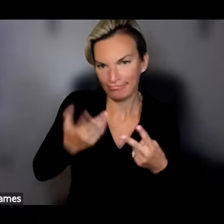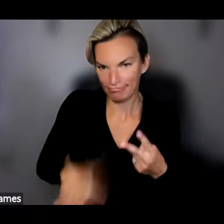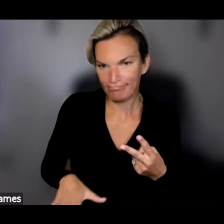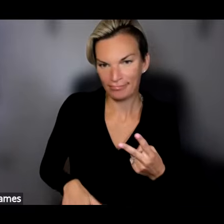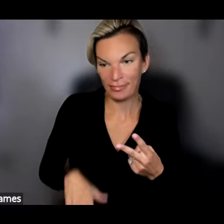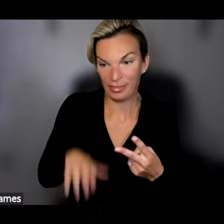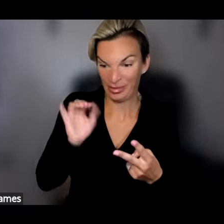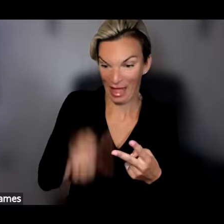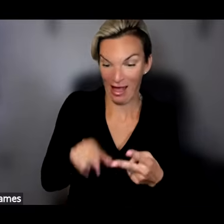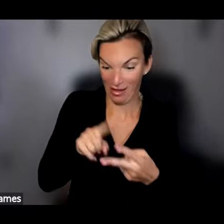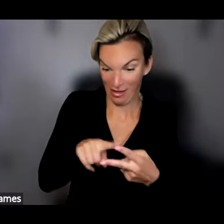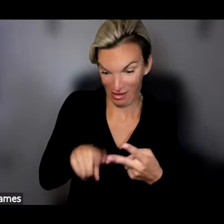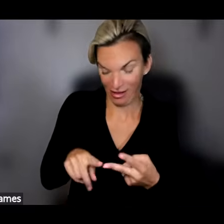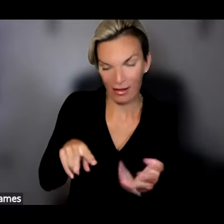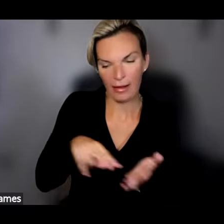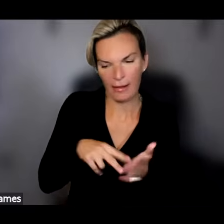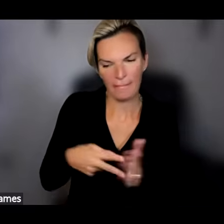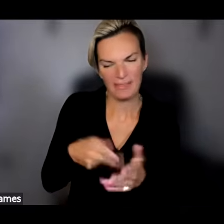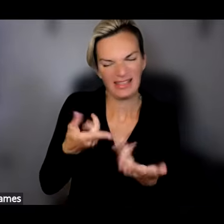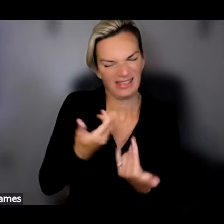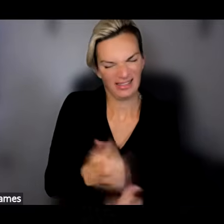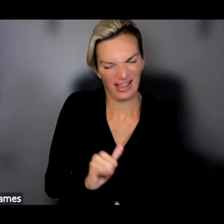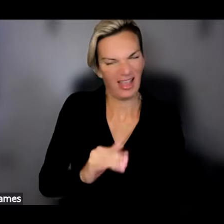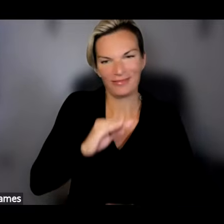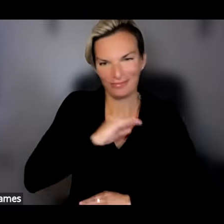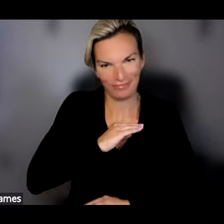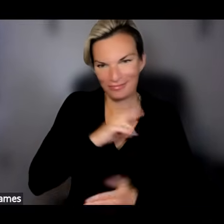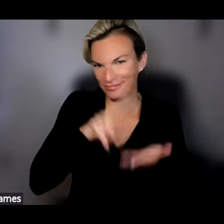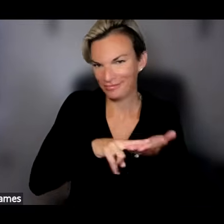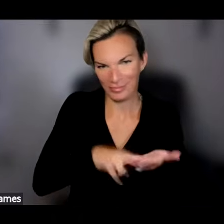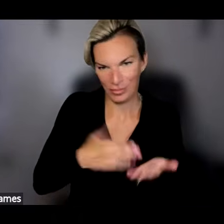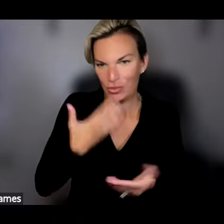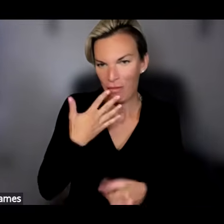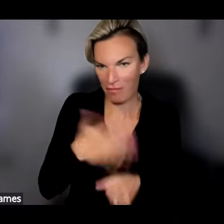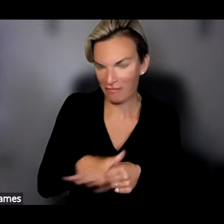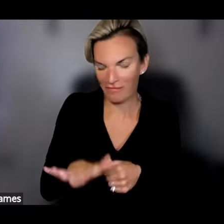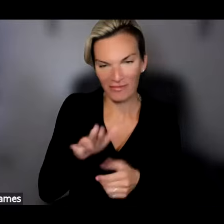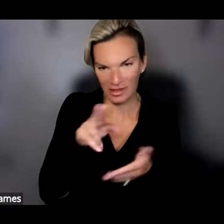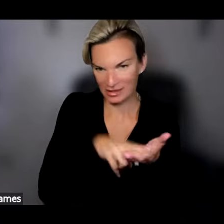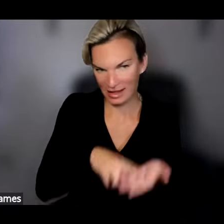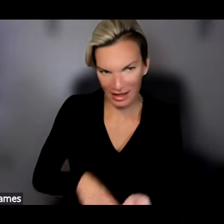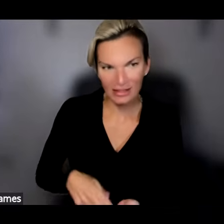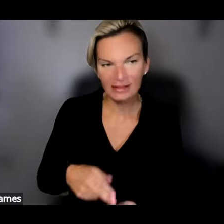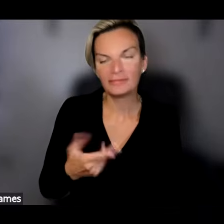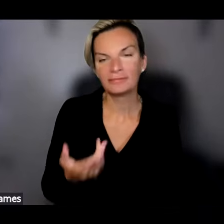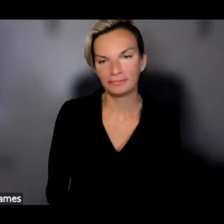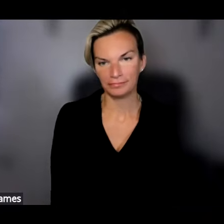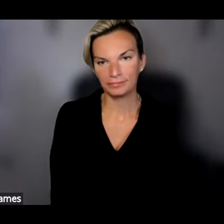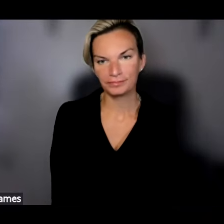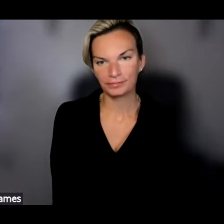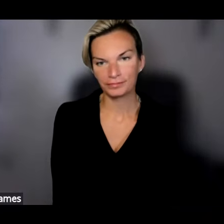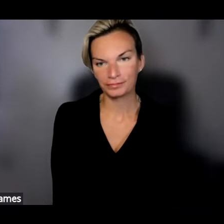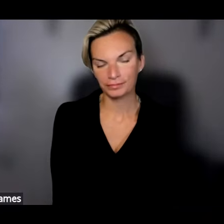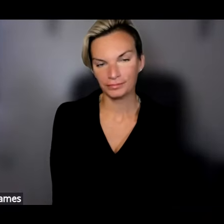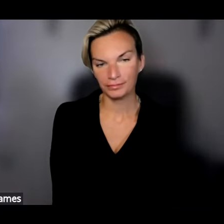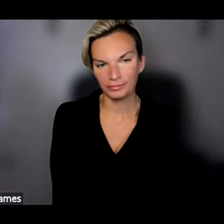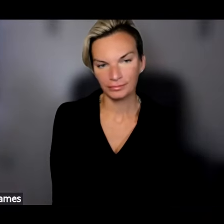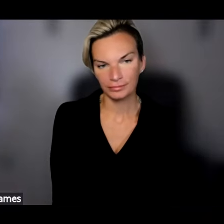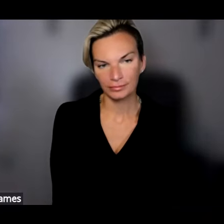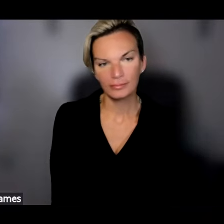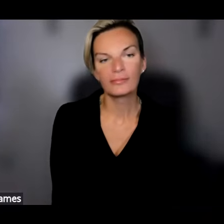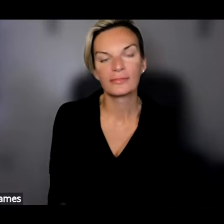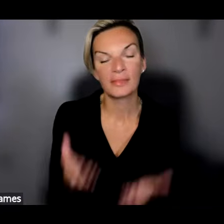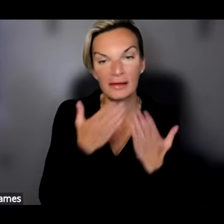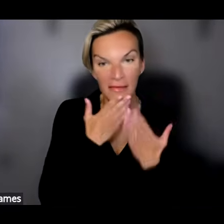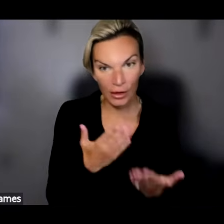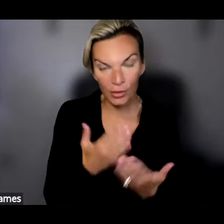enough to throw the petition out. So based on that, we recommend that the board determine that the petition is sufficient. Thank you, Director Brader.